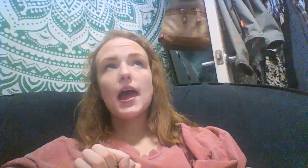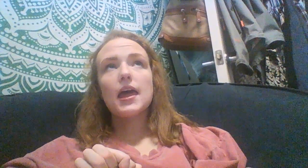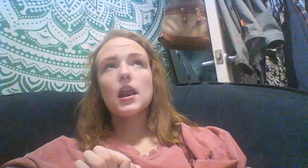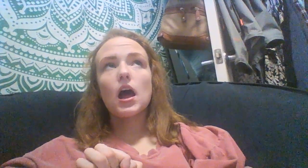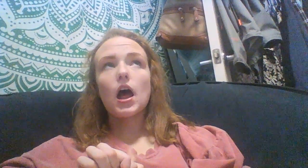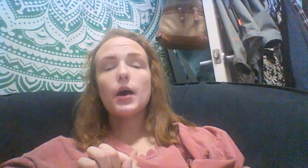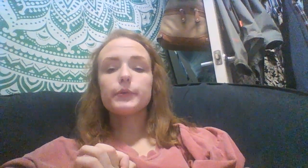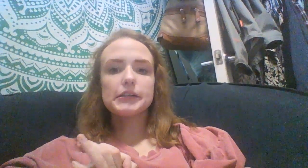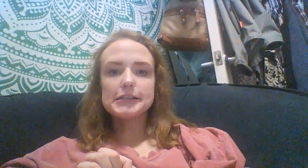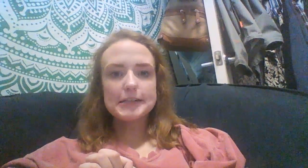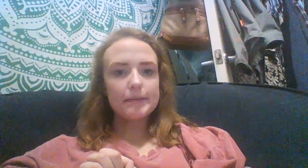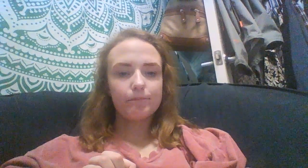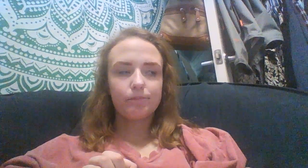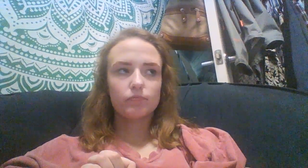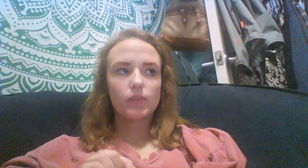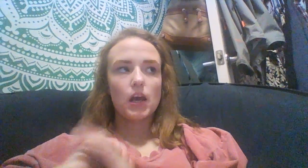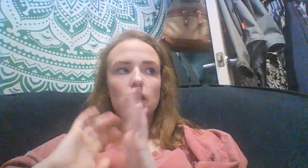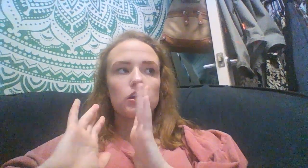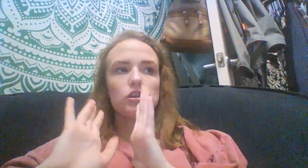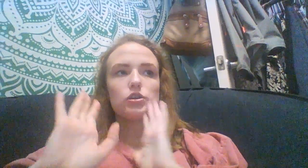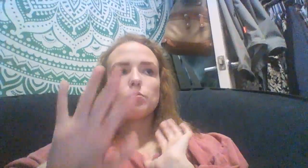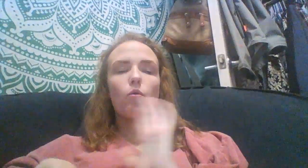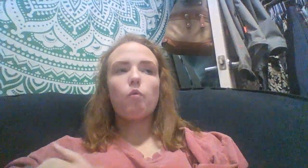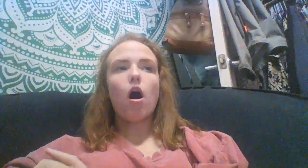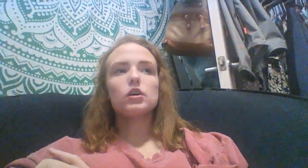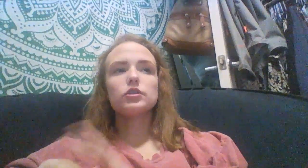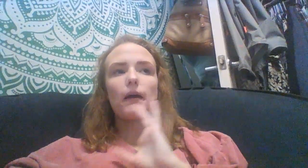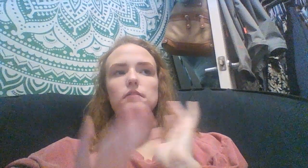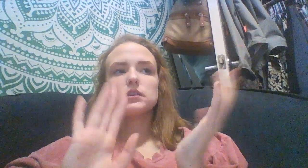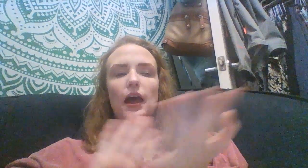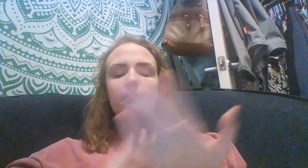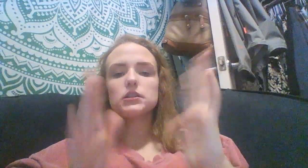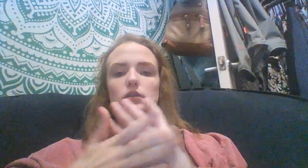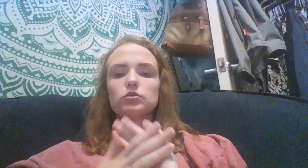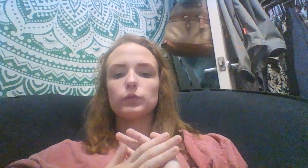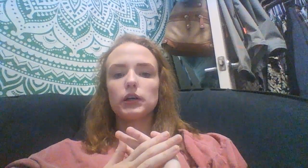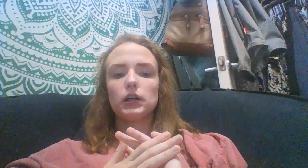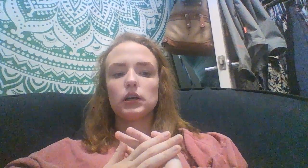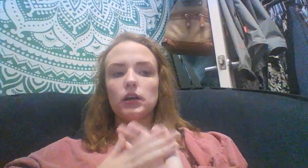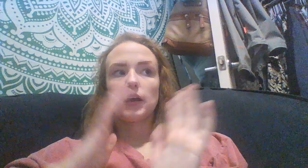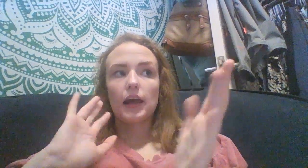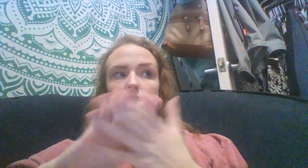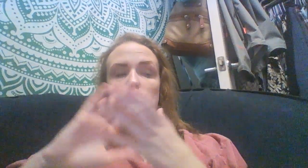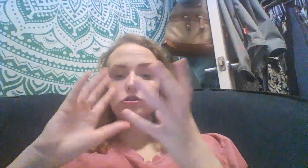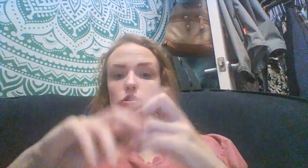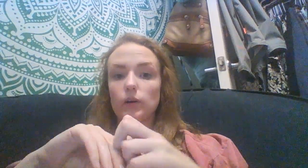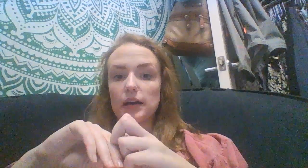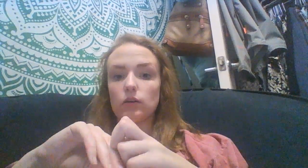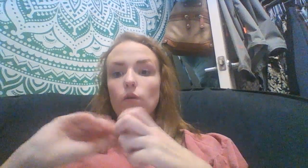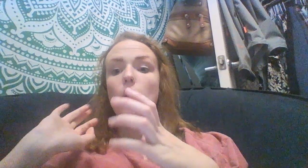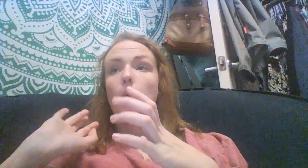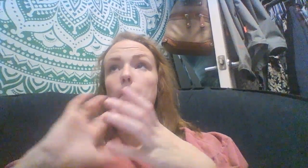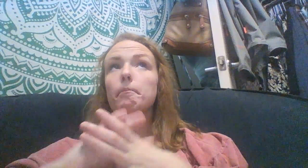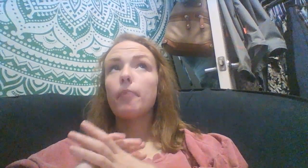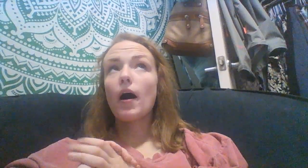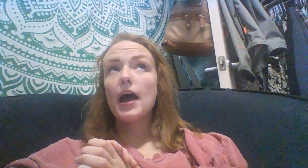then OCD, you walked around to every single door and touched the door handle.